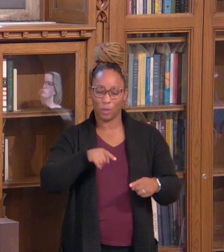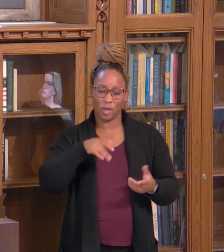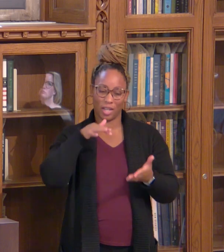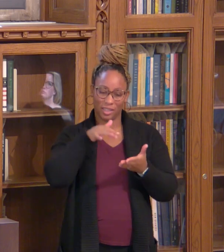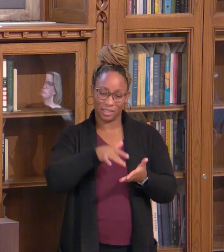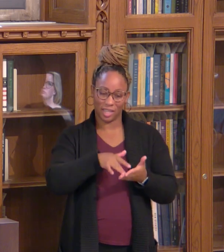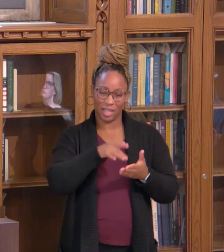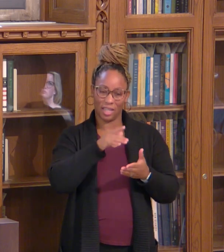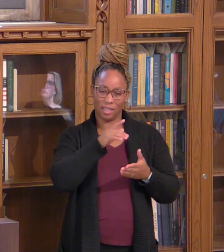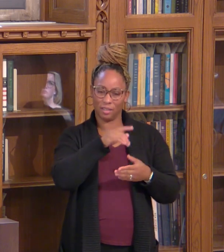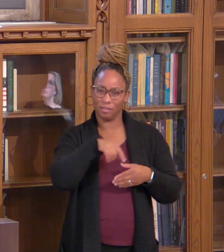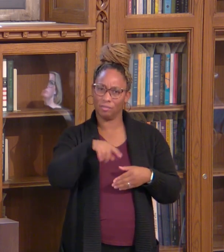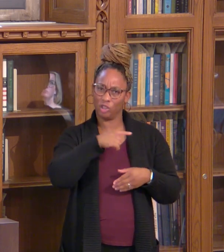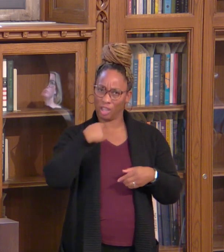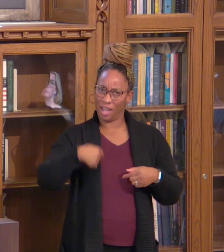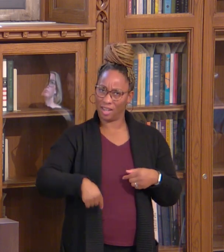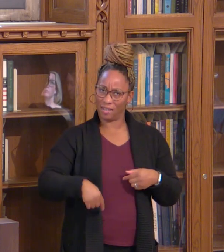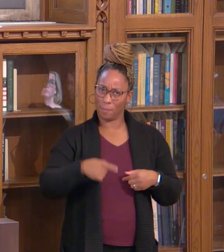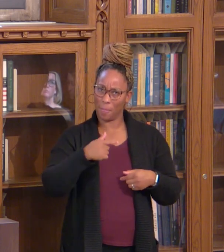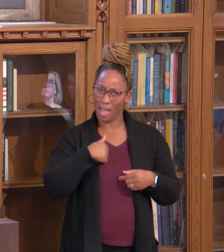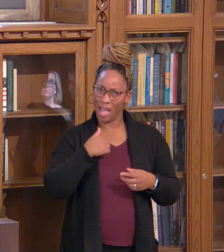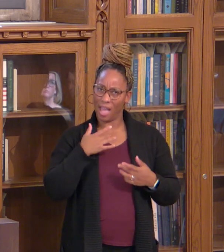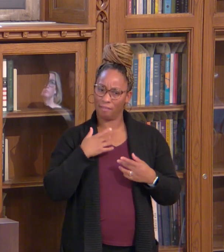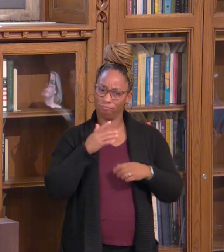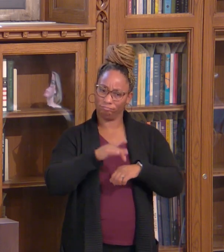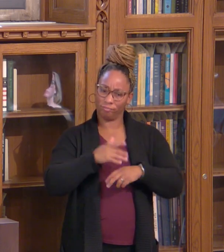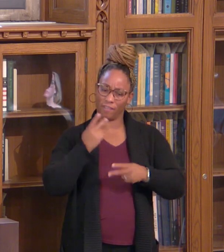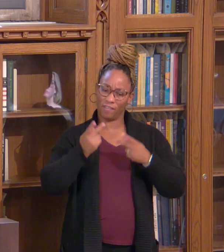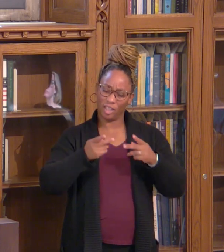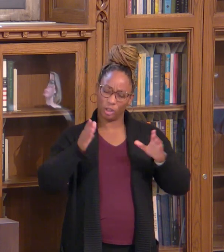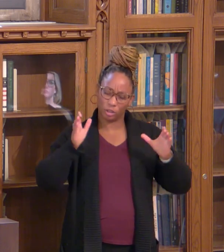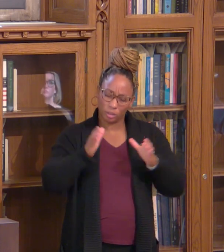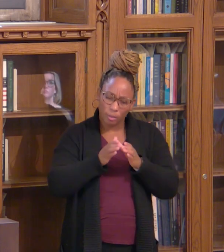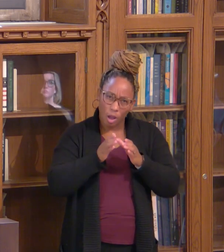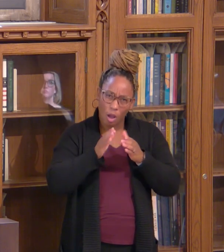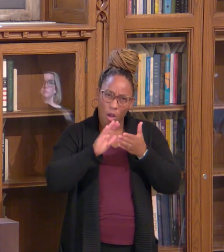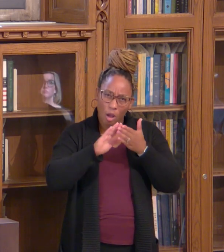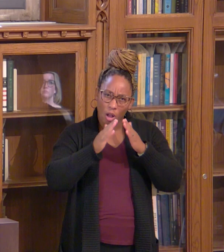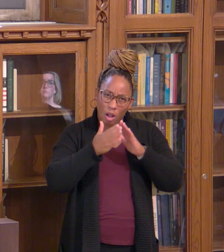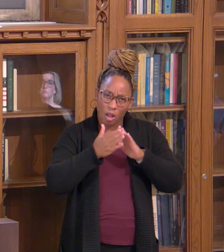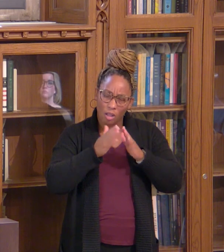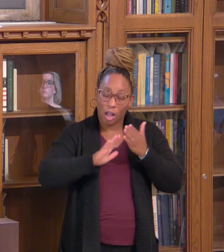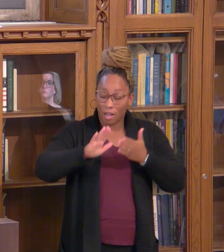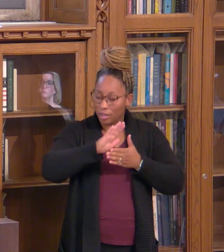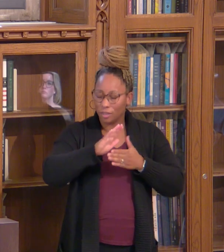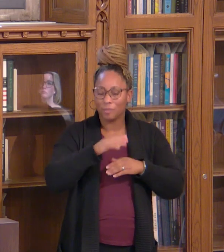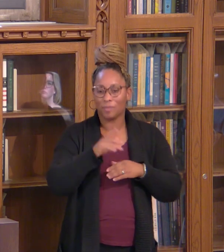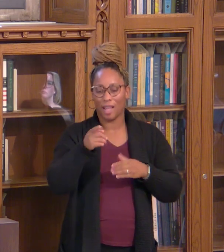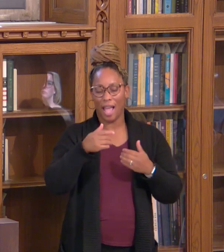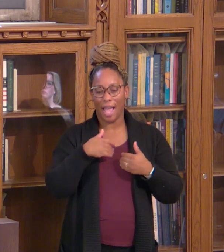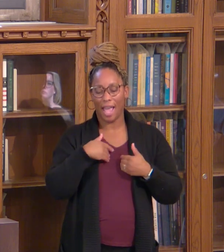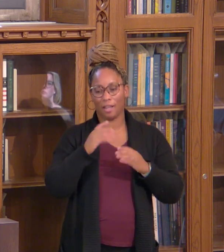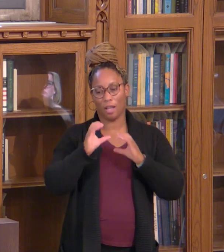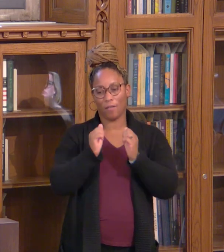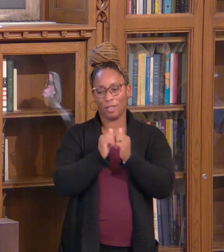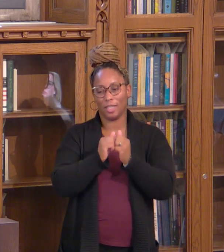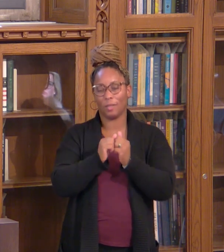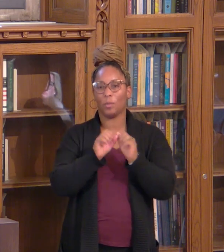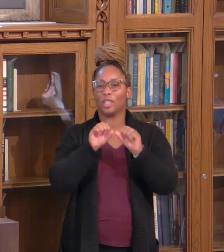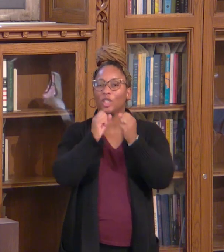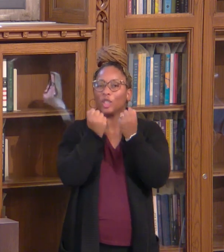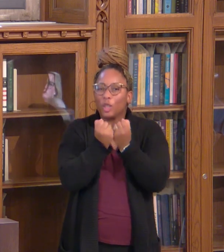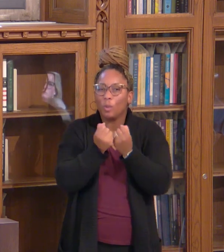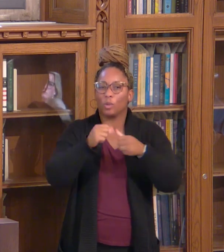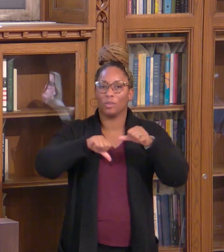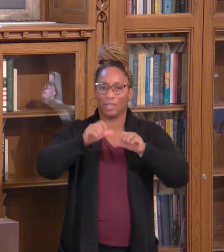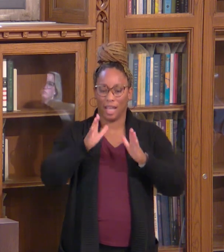tour of China I visited a small provincial College where I had a conversation with social scientists